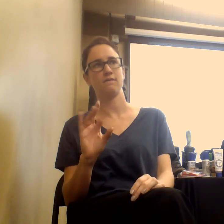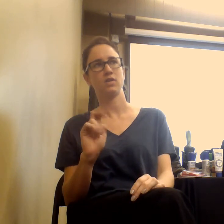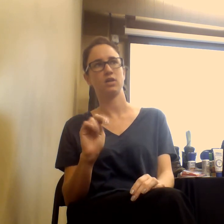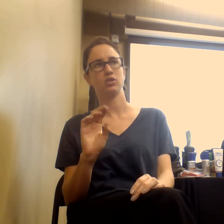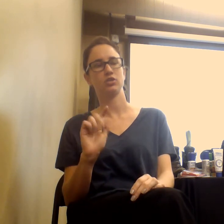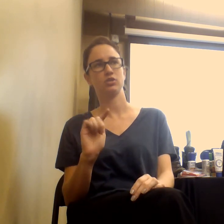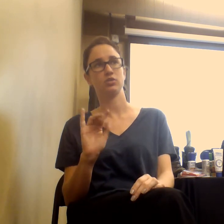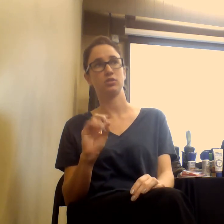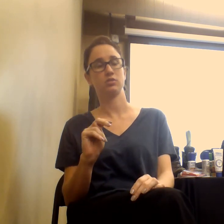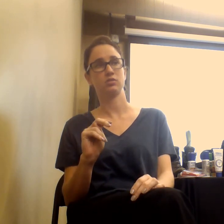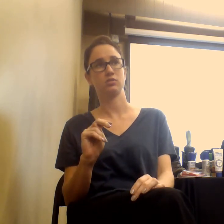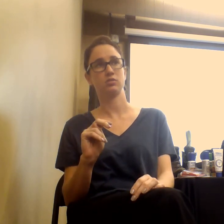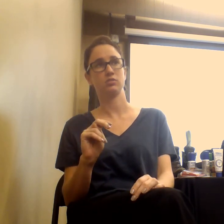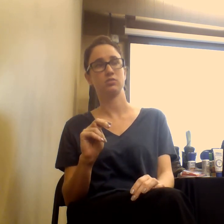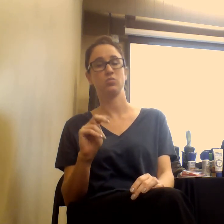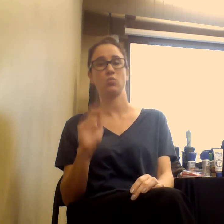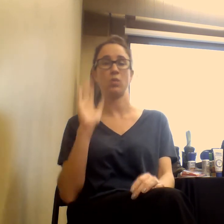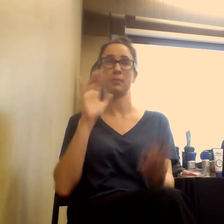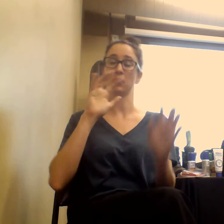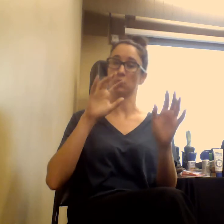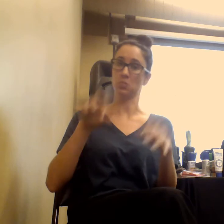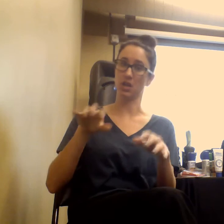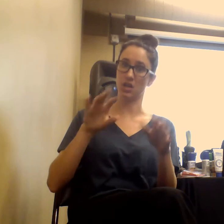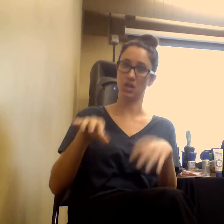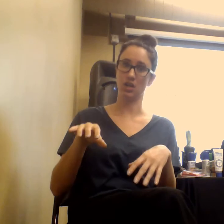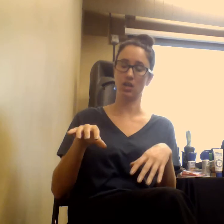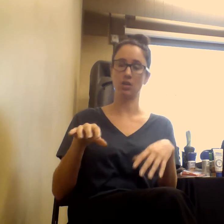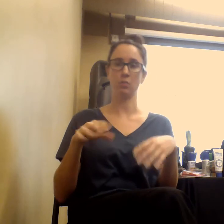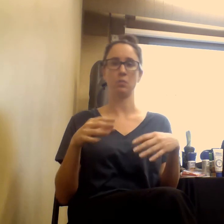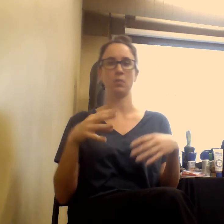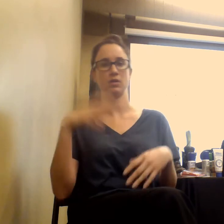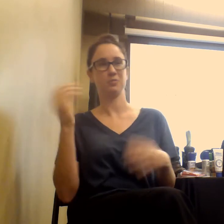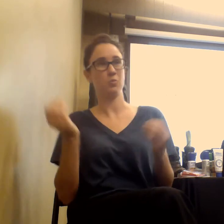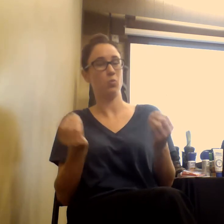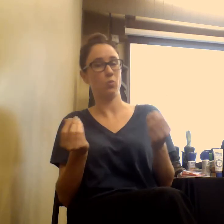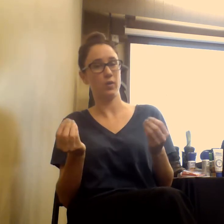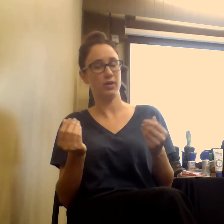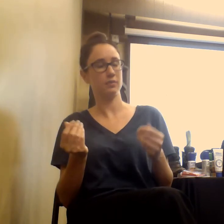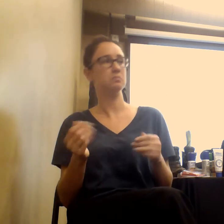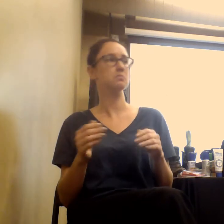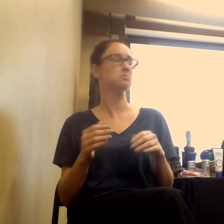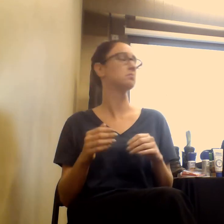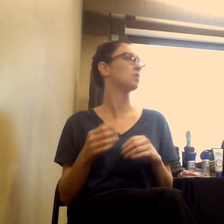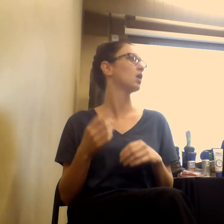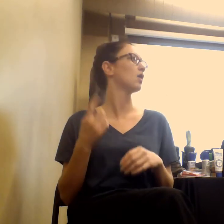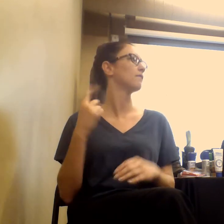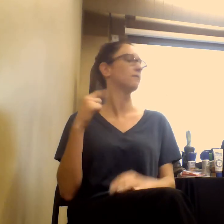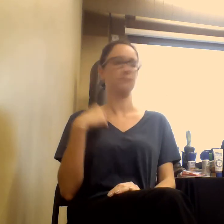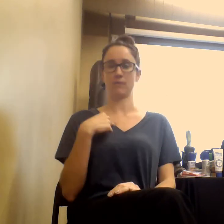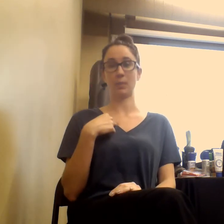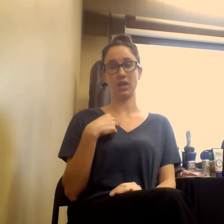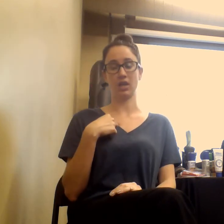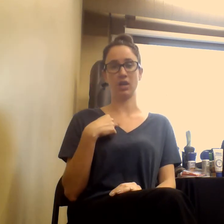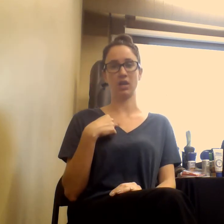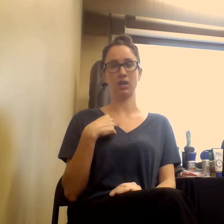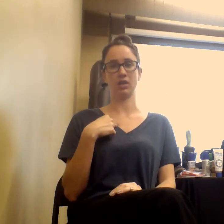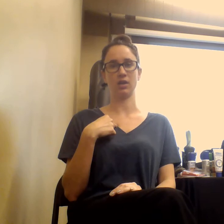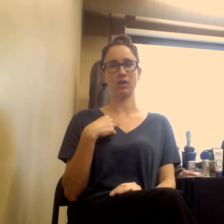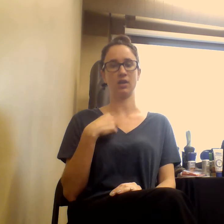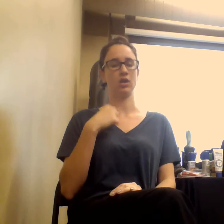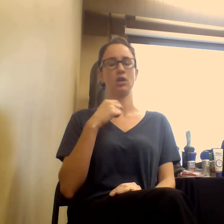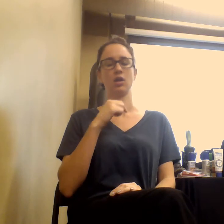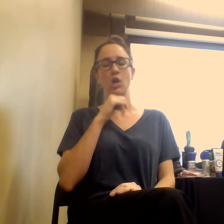how wet it's gonna be. And basically for me, most of the time I'm either out there, which don't follow my lead, I'm licensed